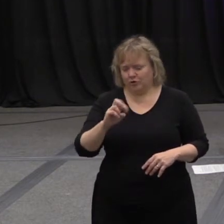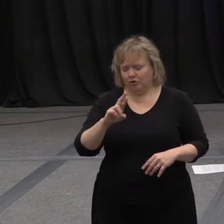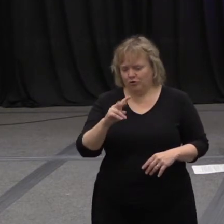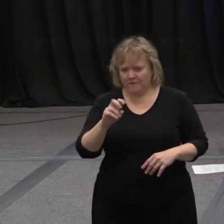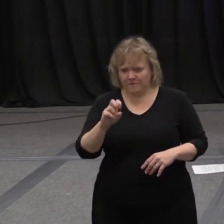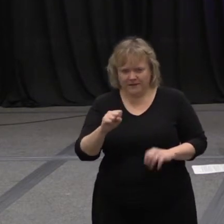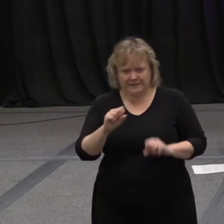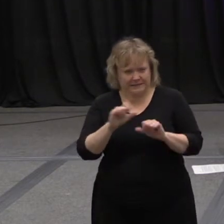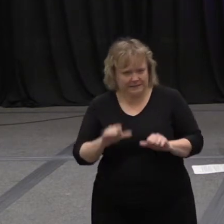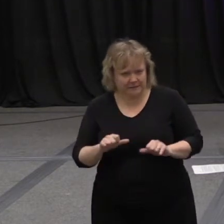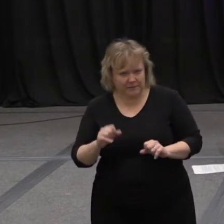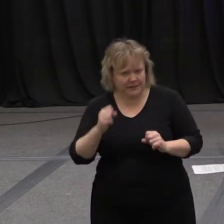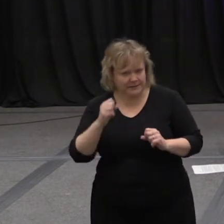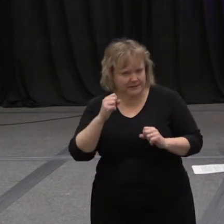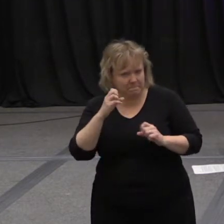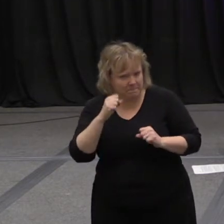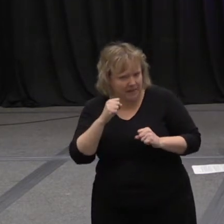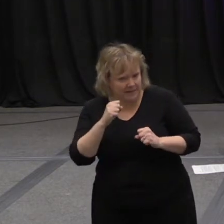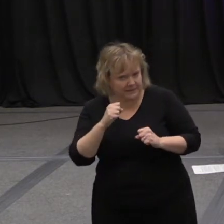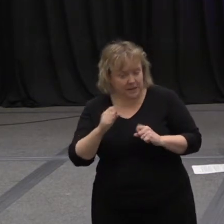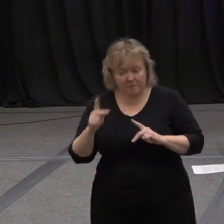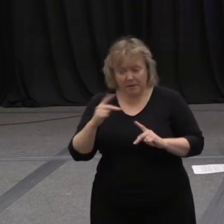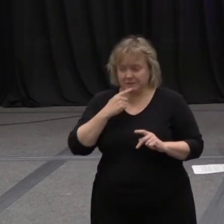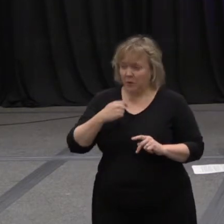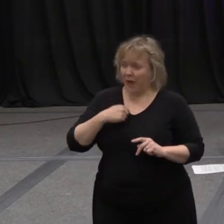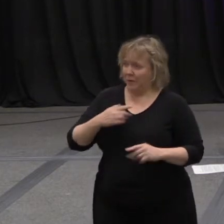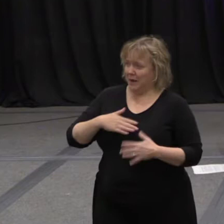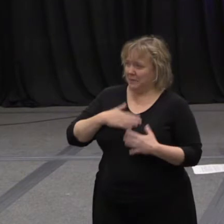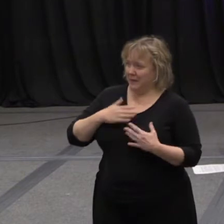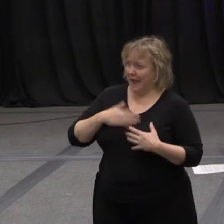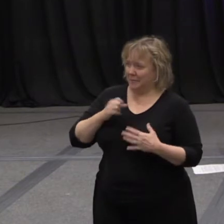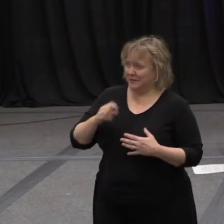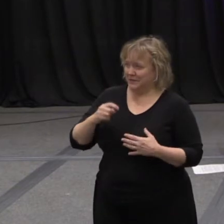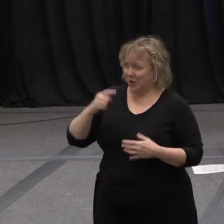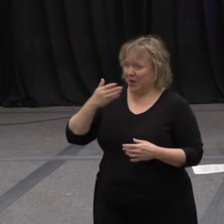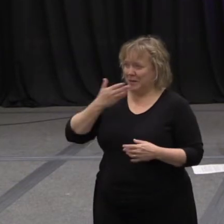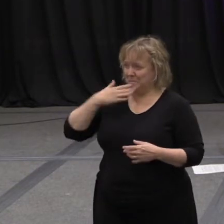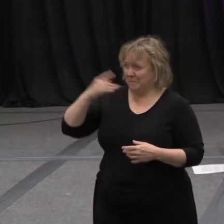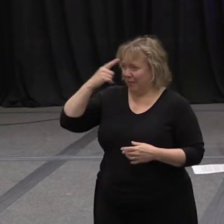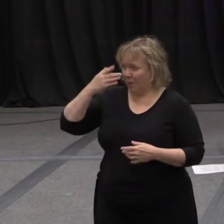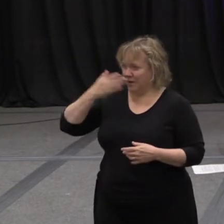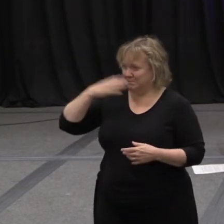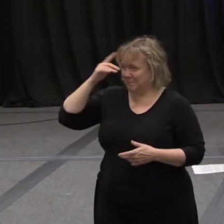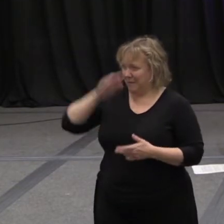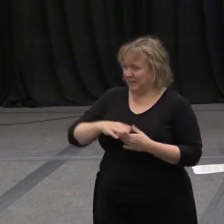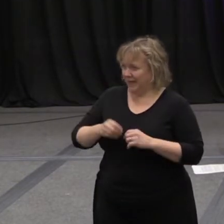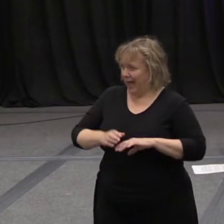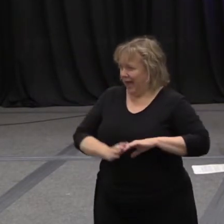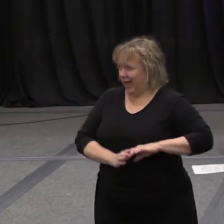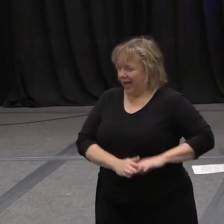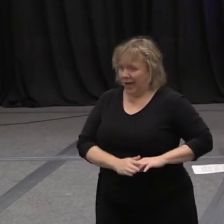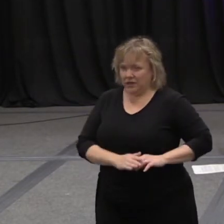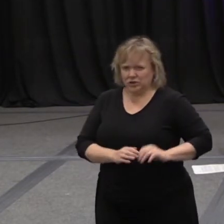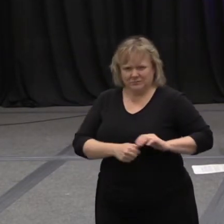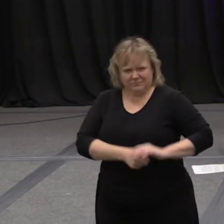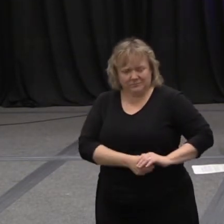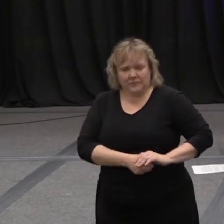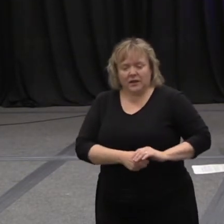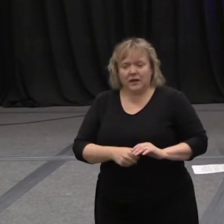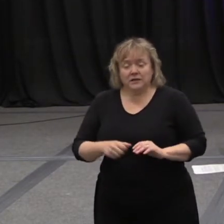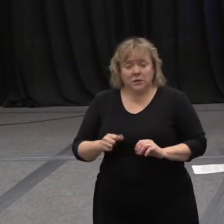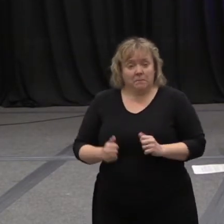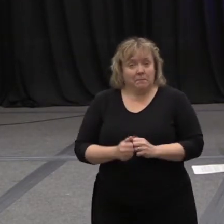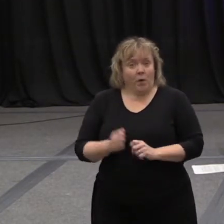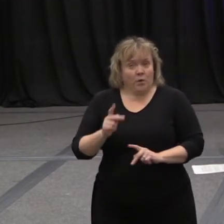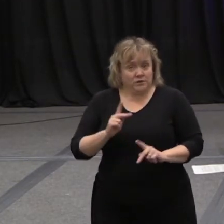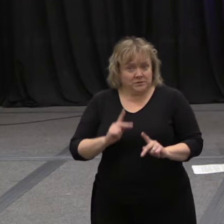feeling, I want to be happy all the time. This is very challenging. So I'm going to check out, if the highest point is 5, plus 5, and then minus 4 down to 0, most people do